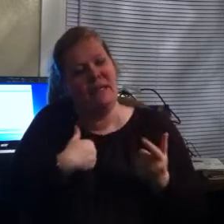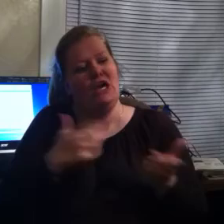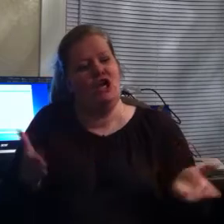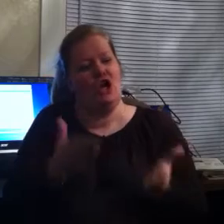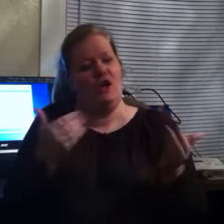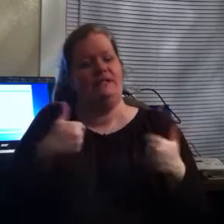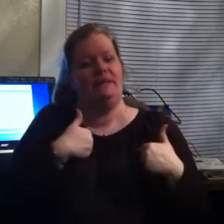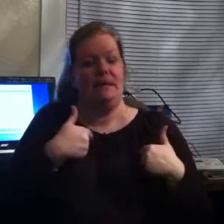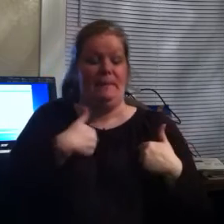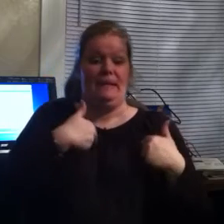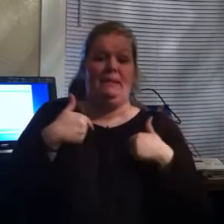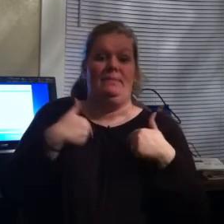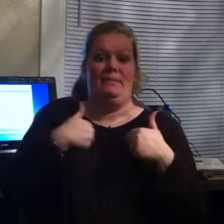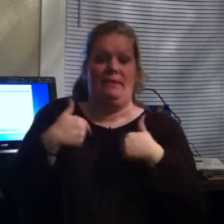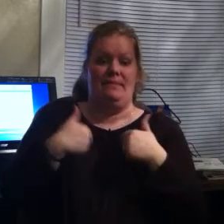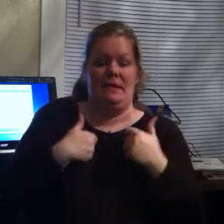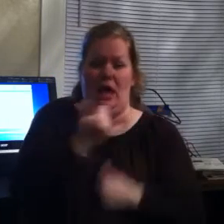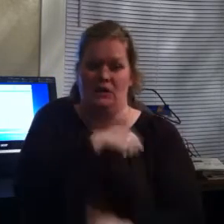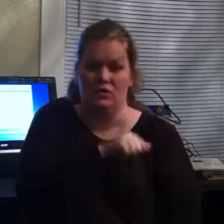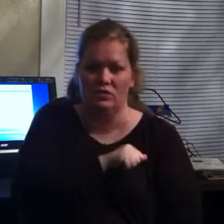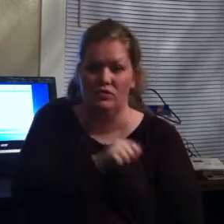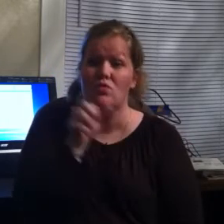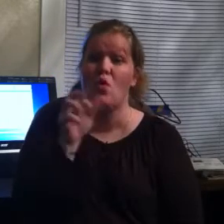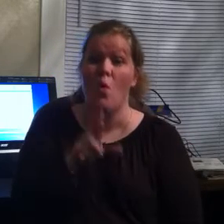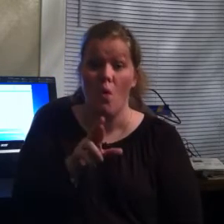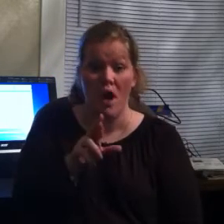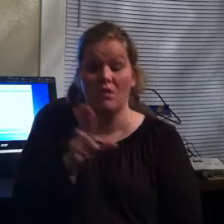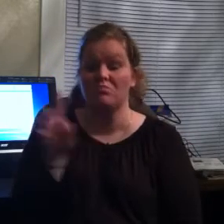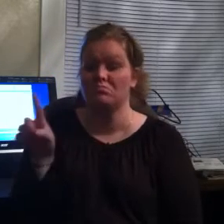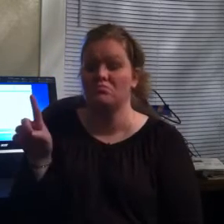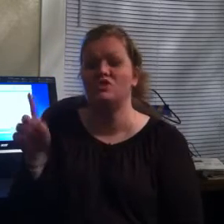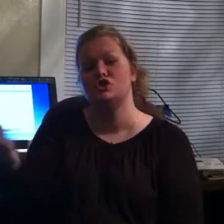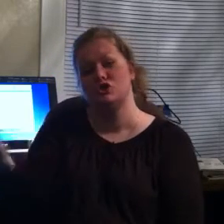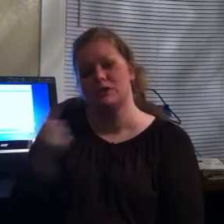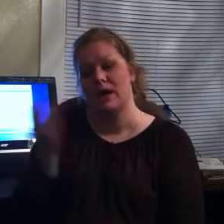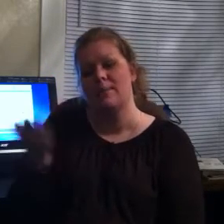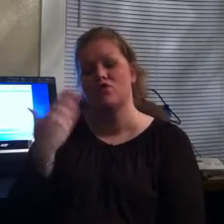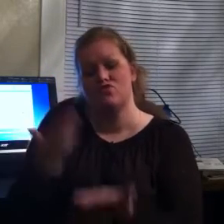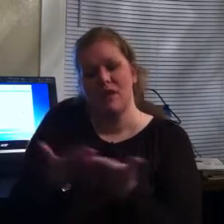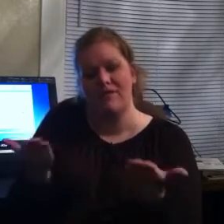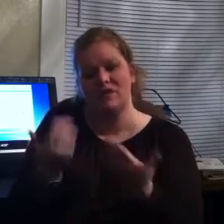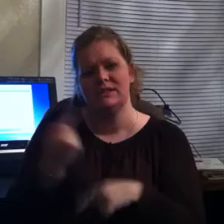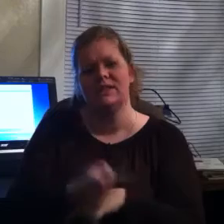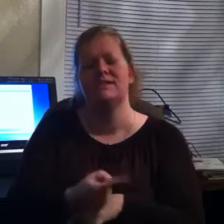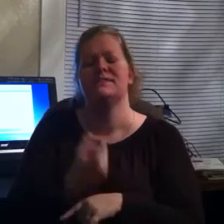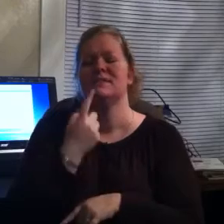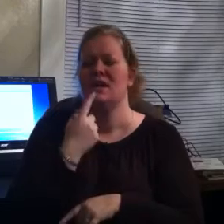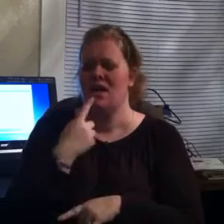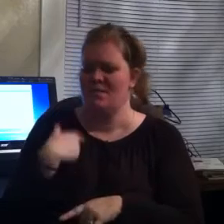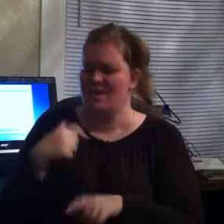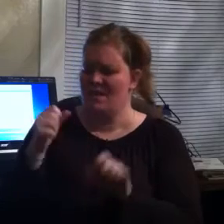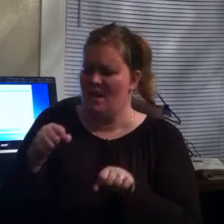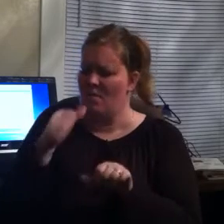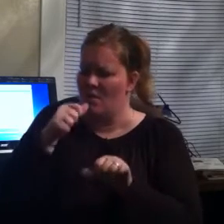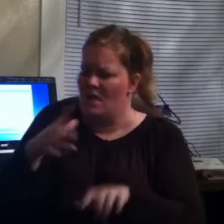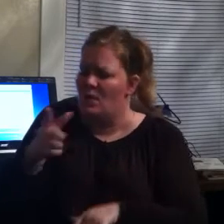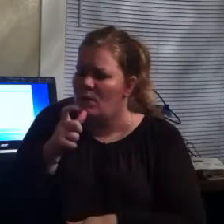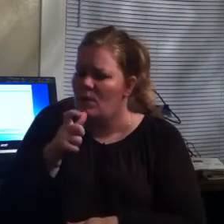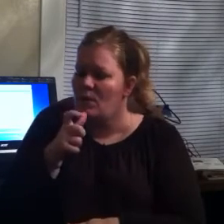attitude? Or did you come in this door today saying, who can I bless? How can I show the love of God?